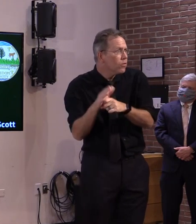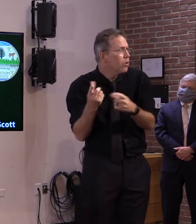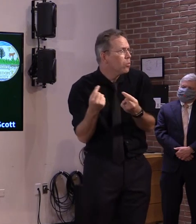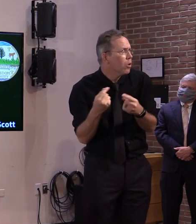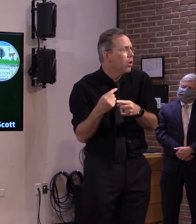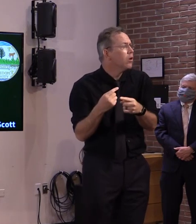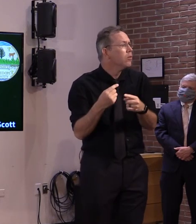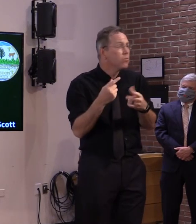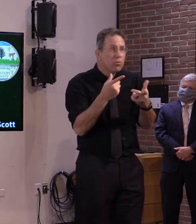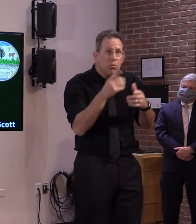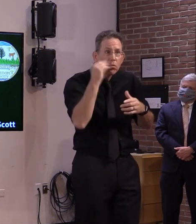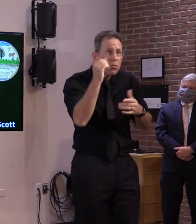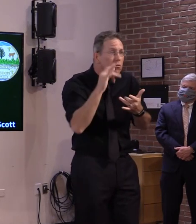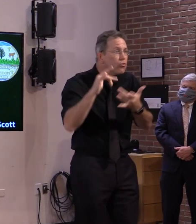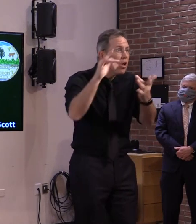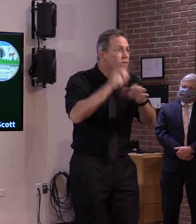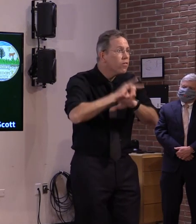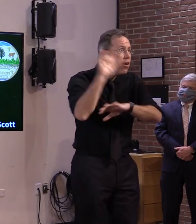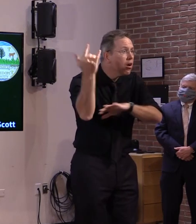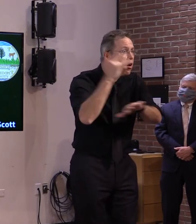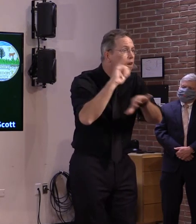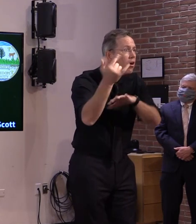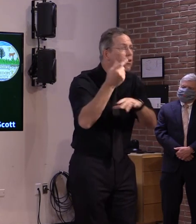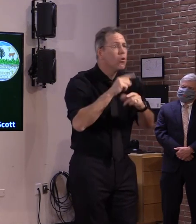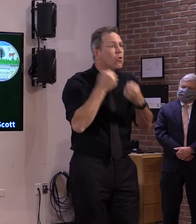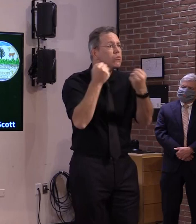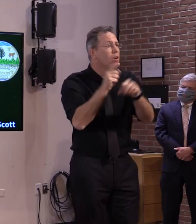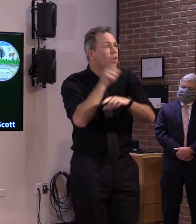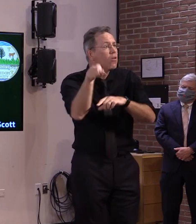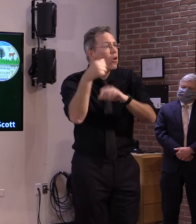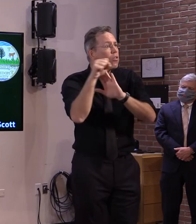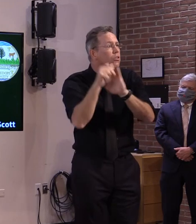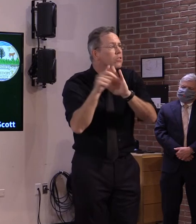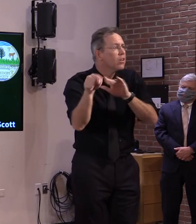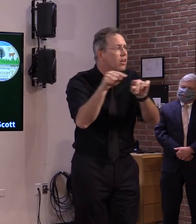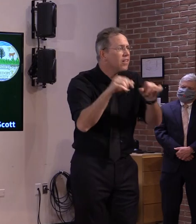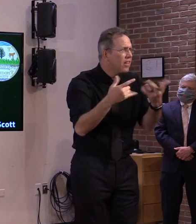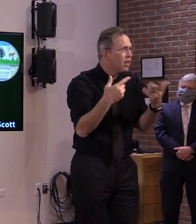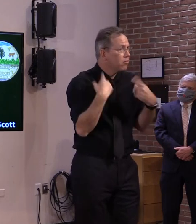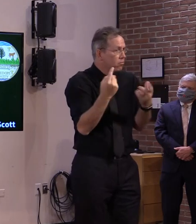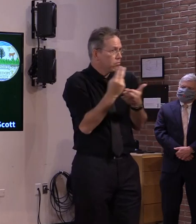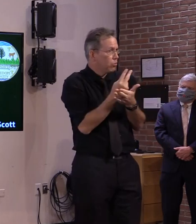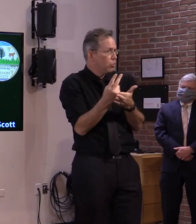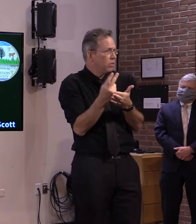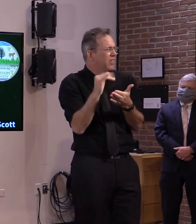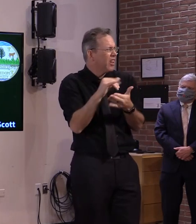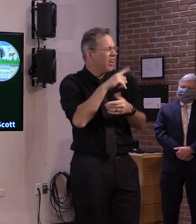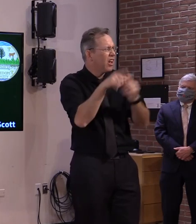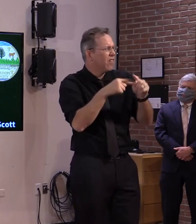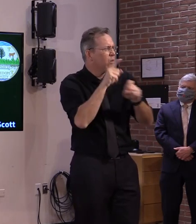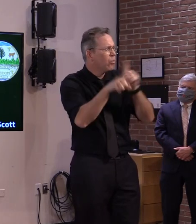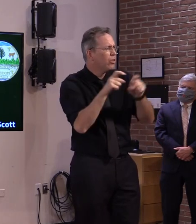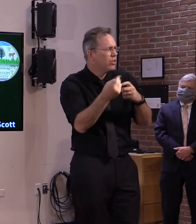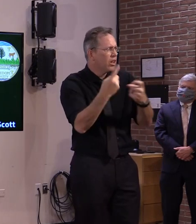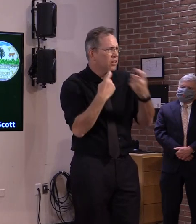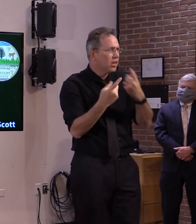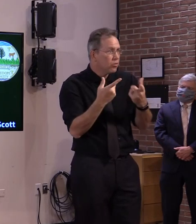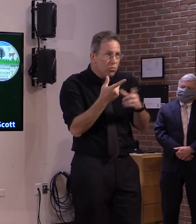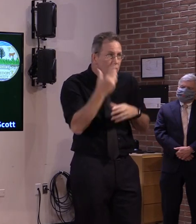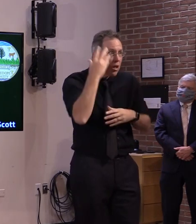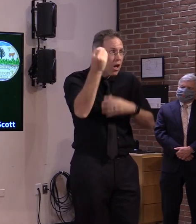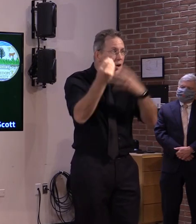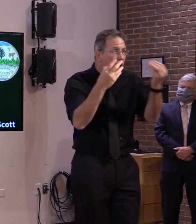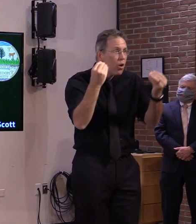bus, train with people unknown to you within the last 14 days? Have you been outside of Vermont in the past